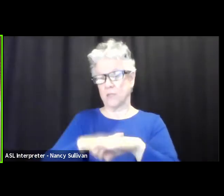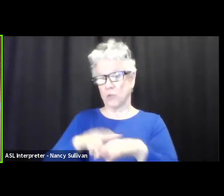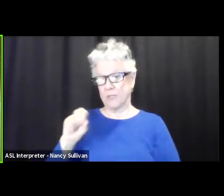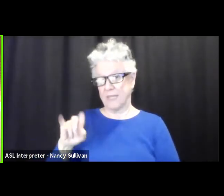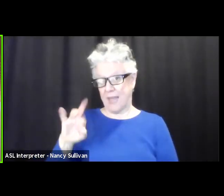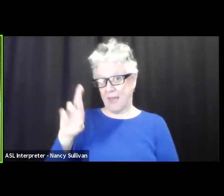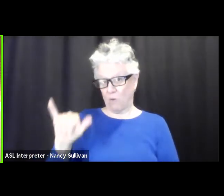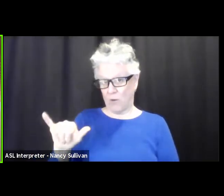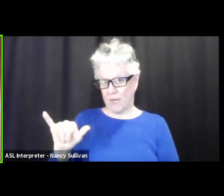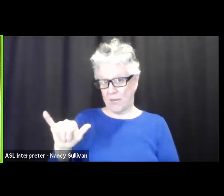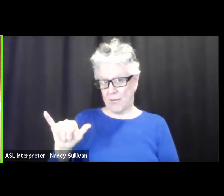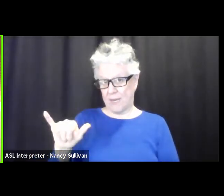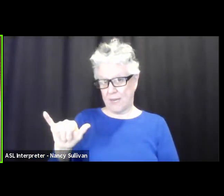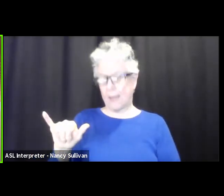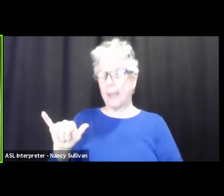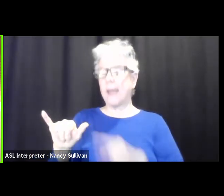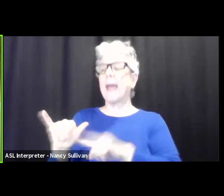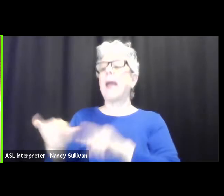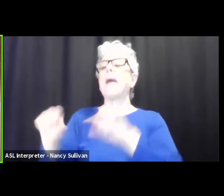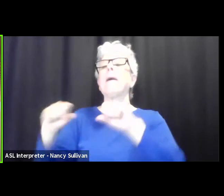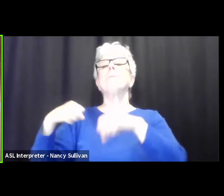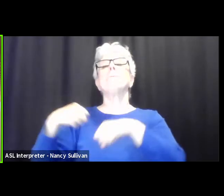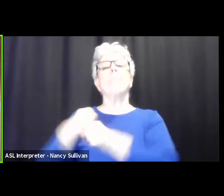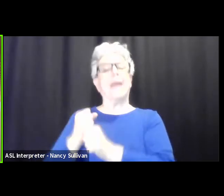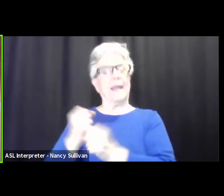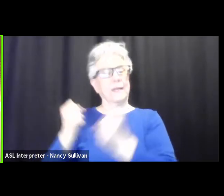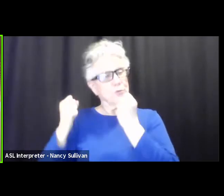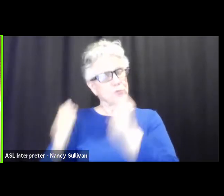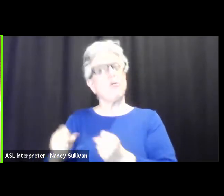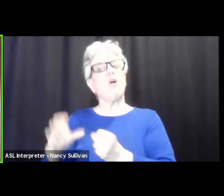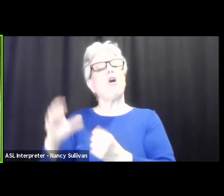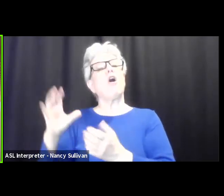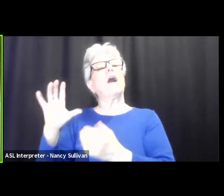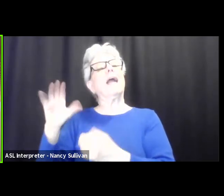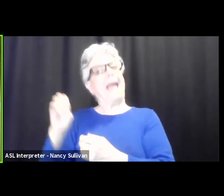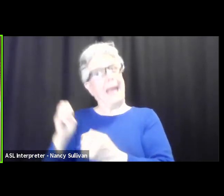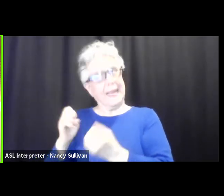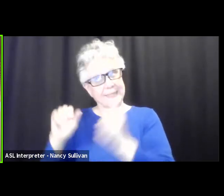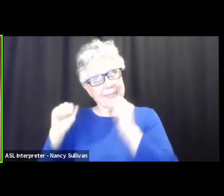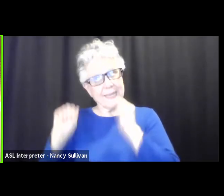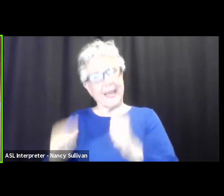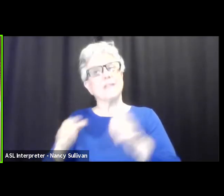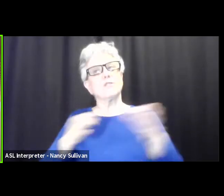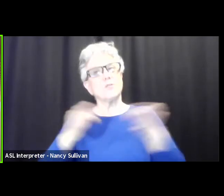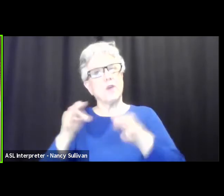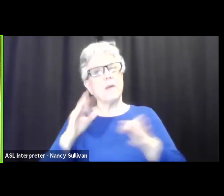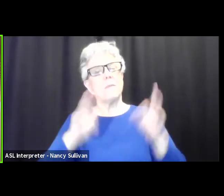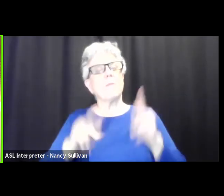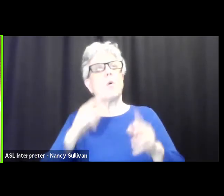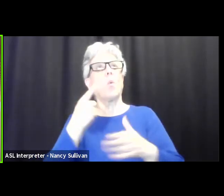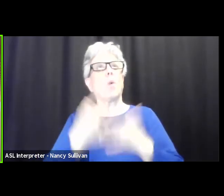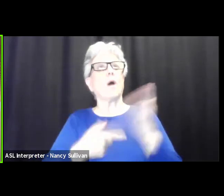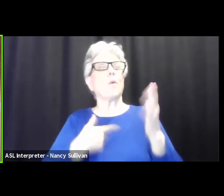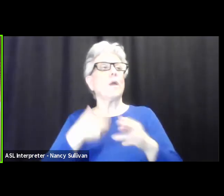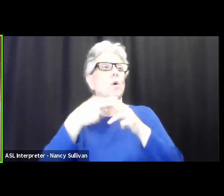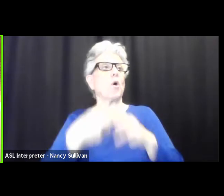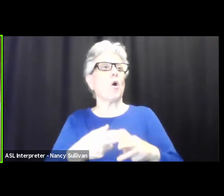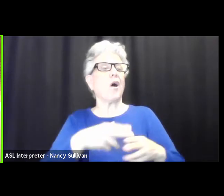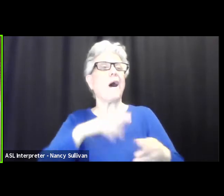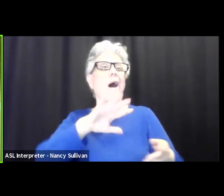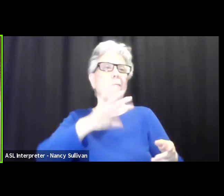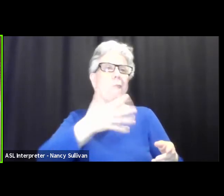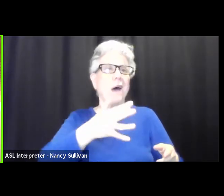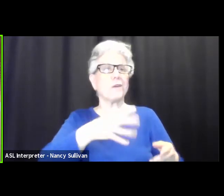there's a very strong case to be made that Aristotle is, in fact, attempting to describe persons who have what we today would call a moderate